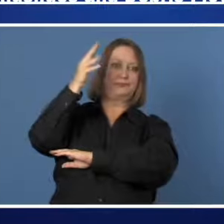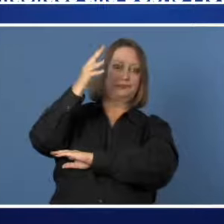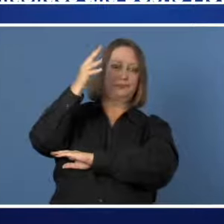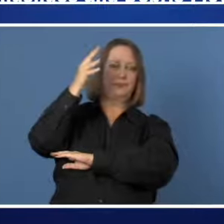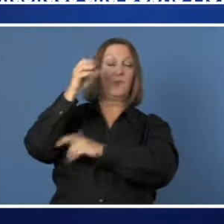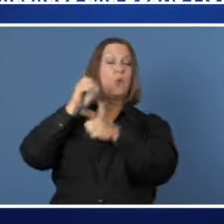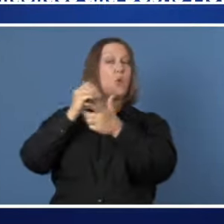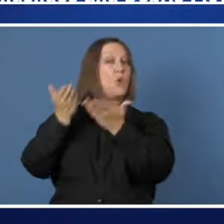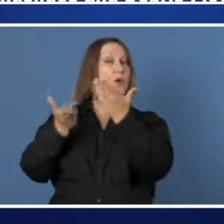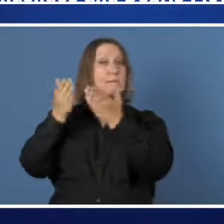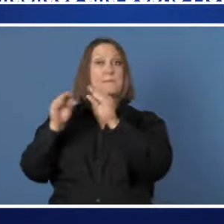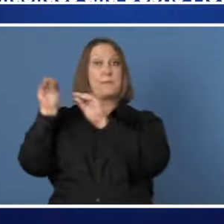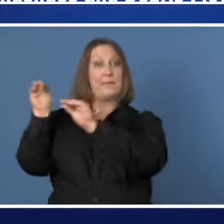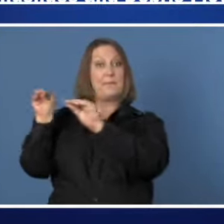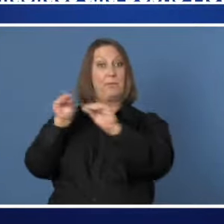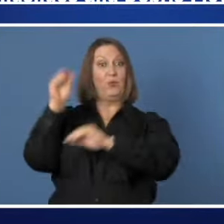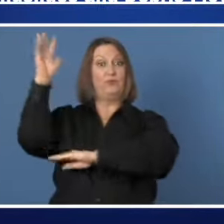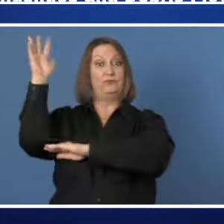move.